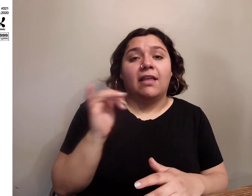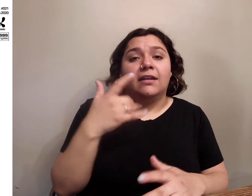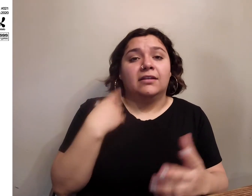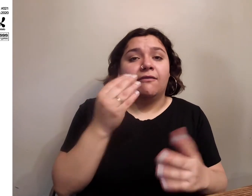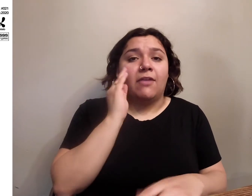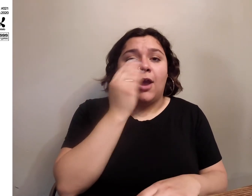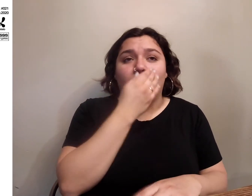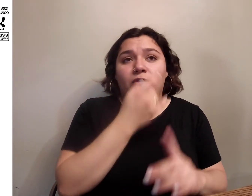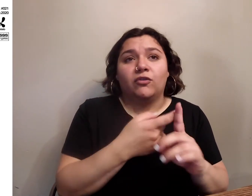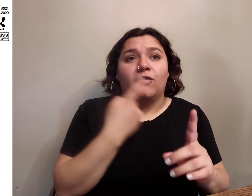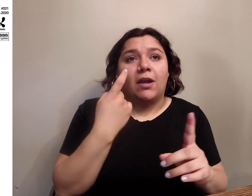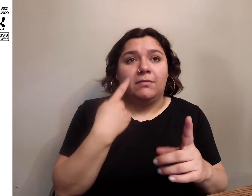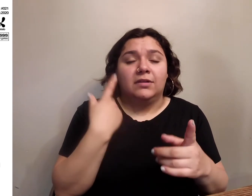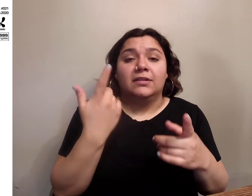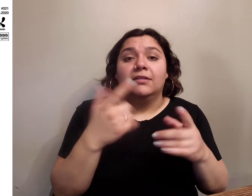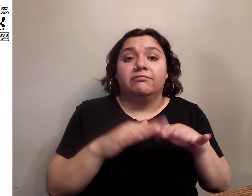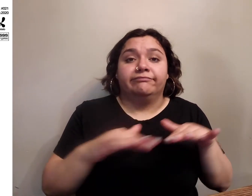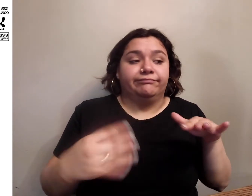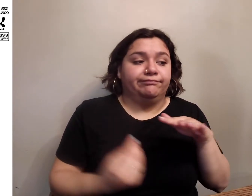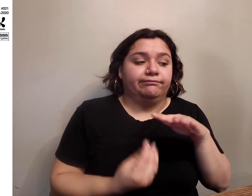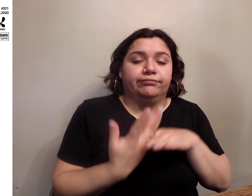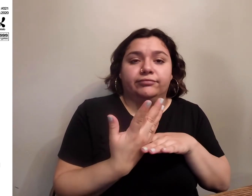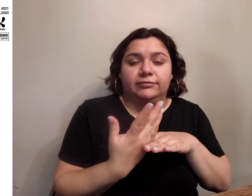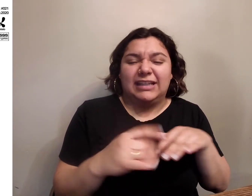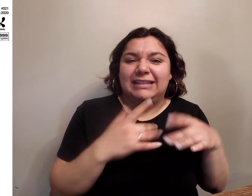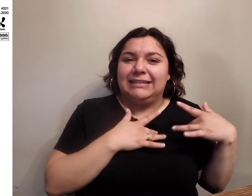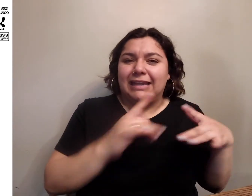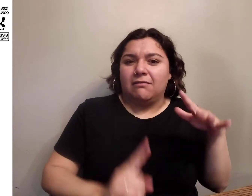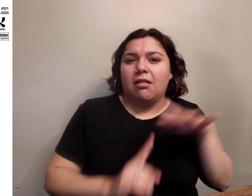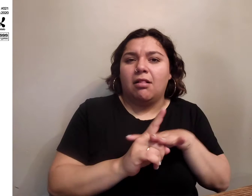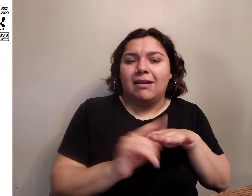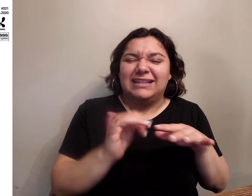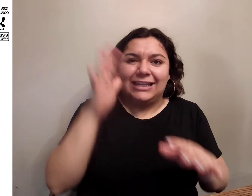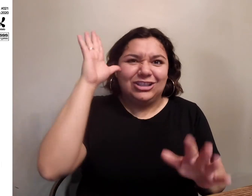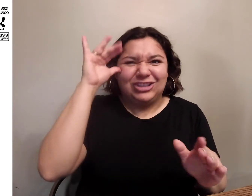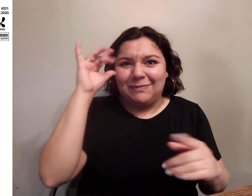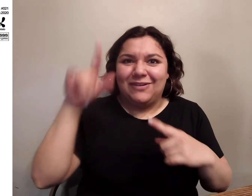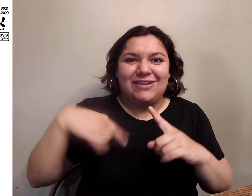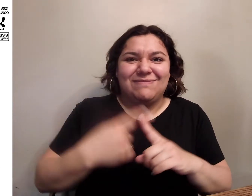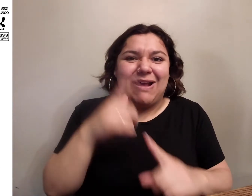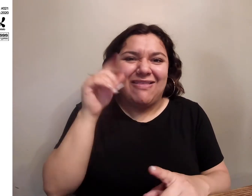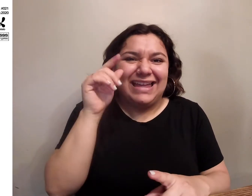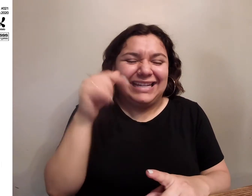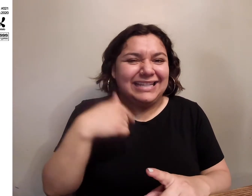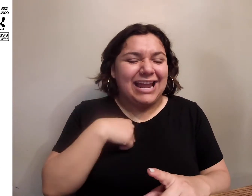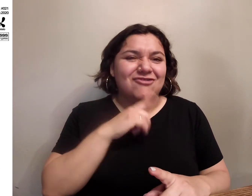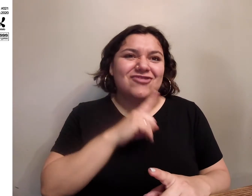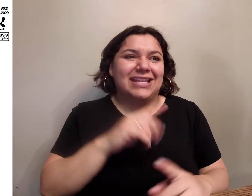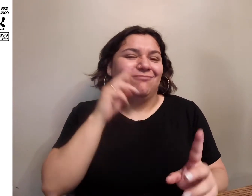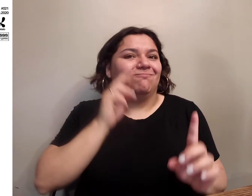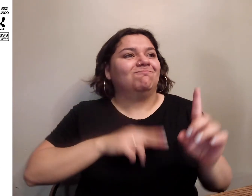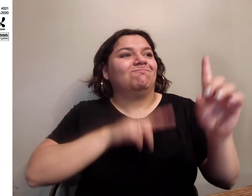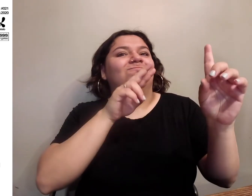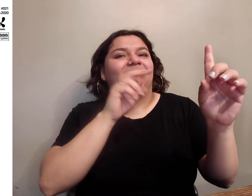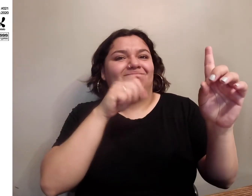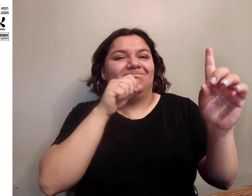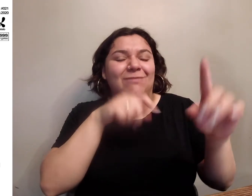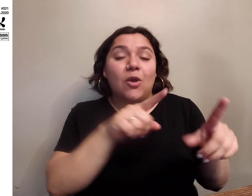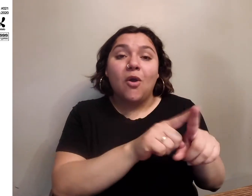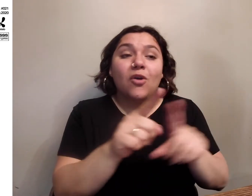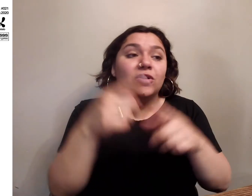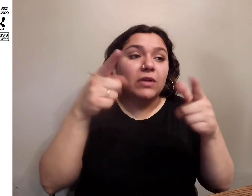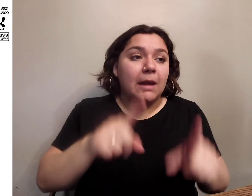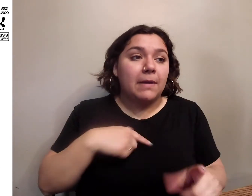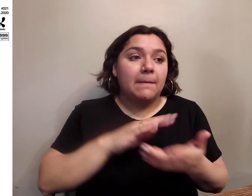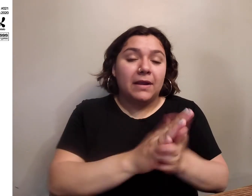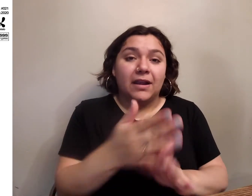of concrete. There's a stubborn aspect about LA that I I really admire. And even when I